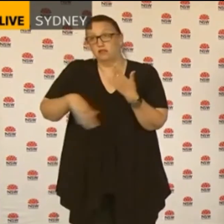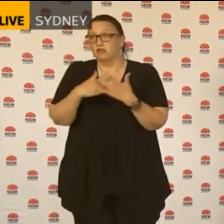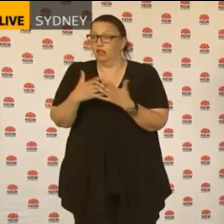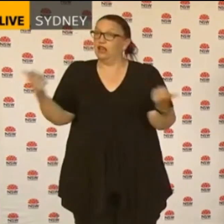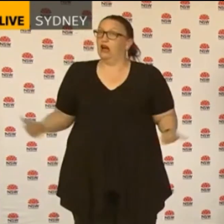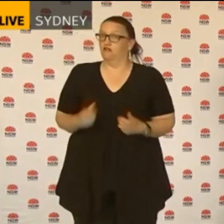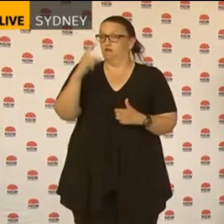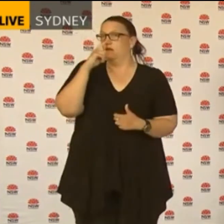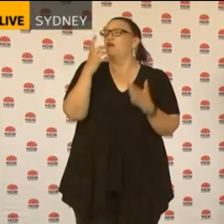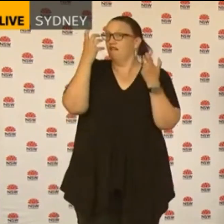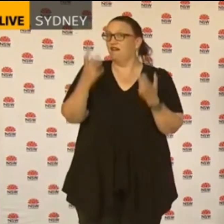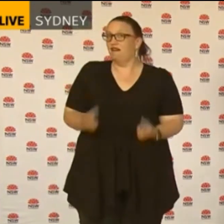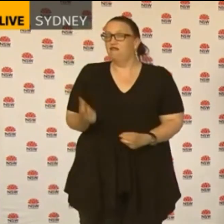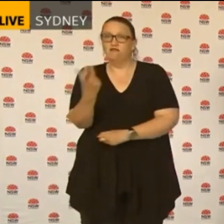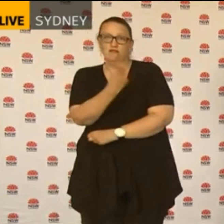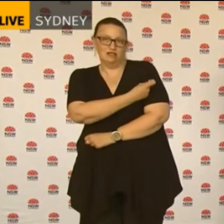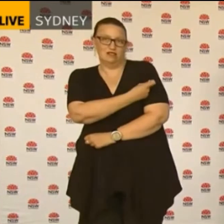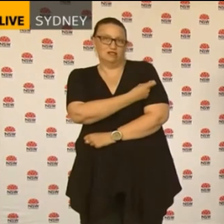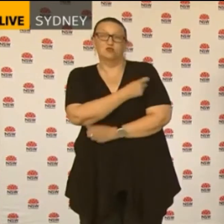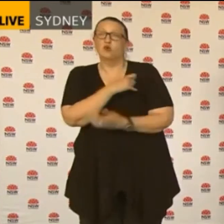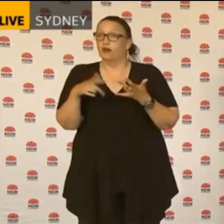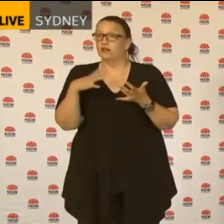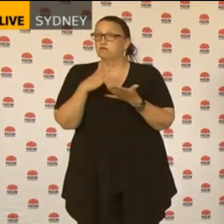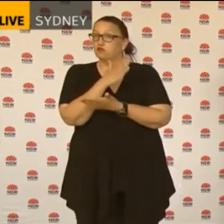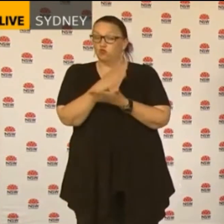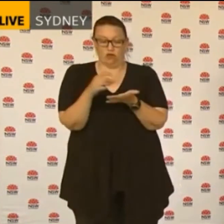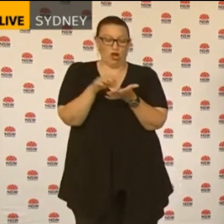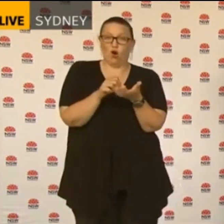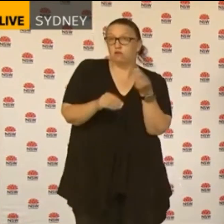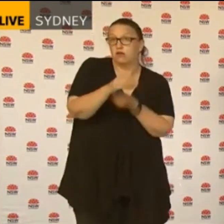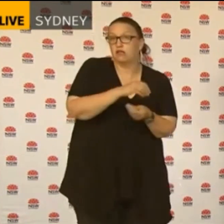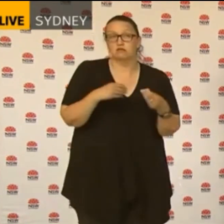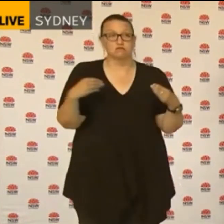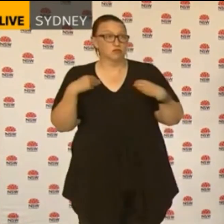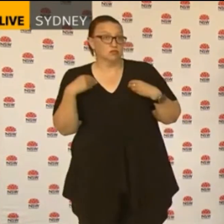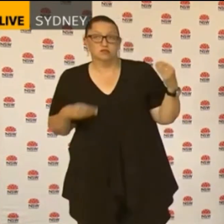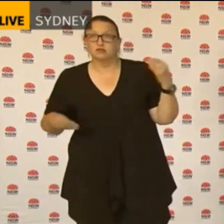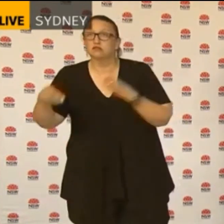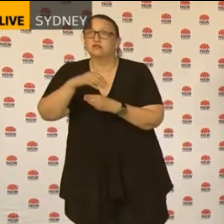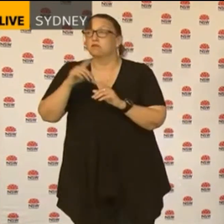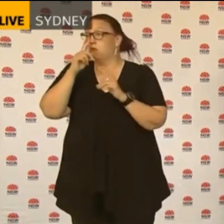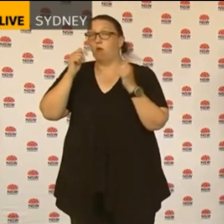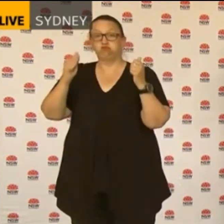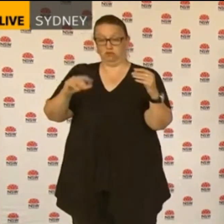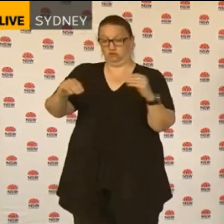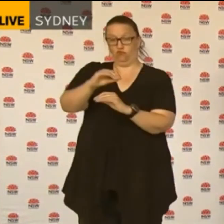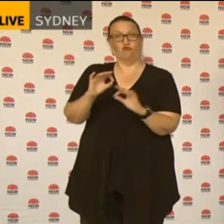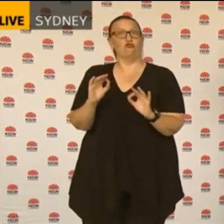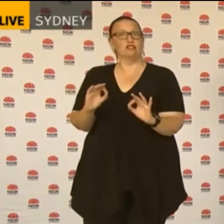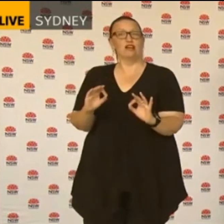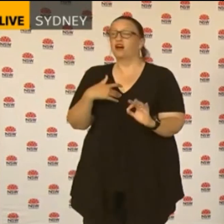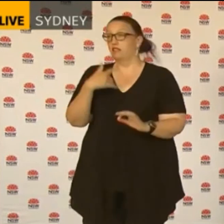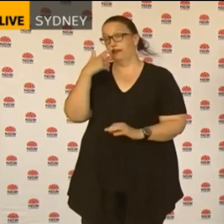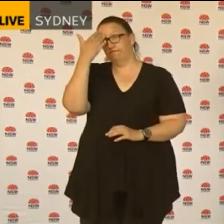And therefore, we need to think about how we approach borders. And I think too many state leaders are moving too quickly in closing their